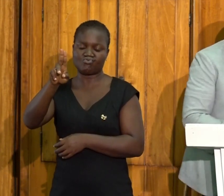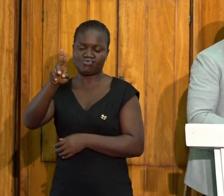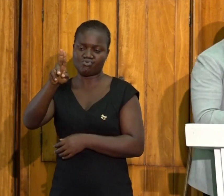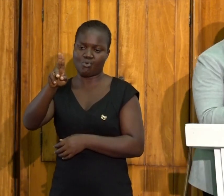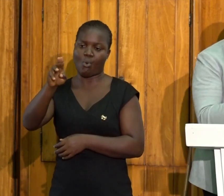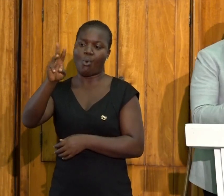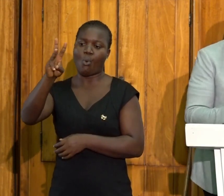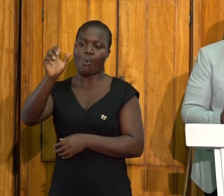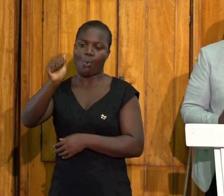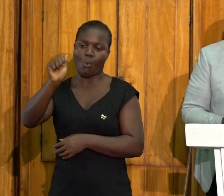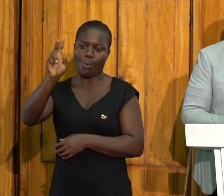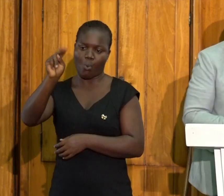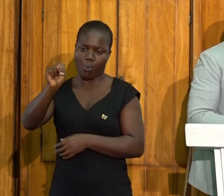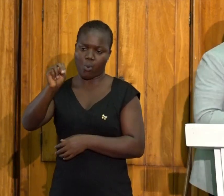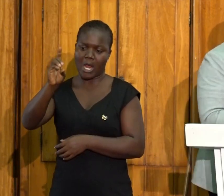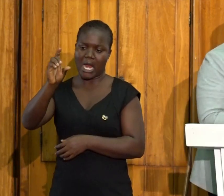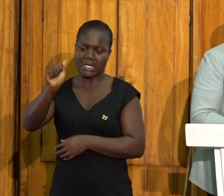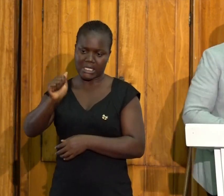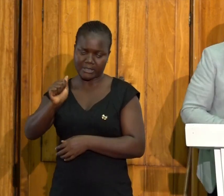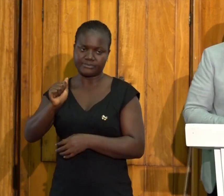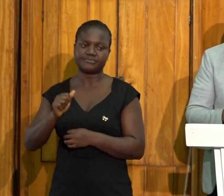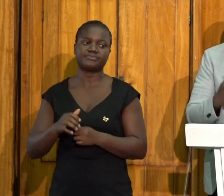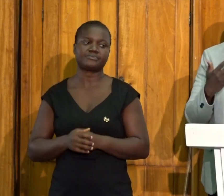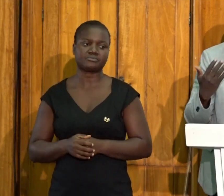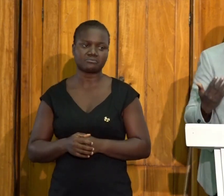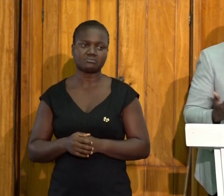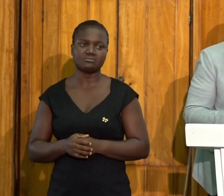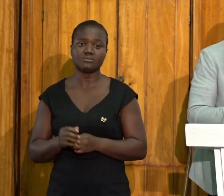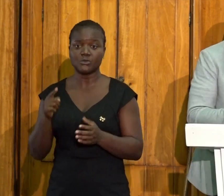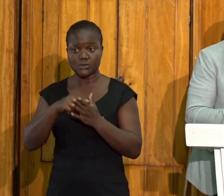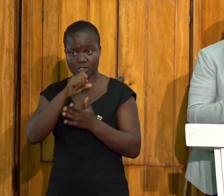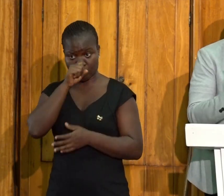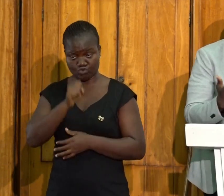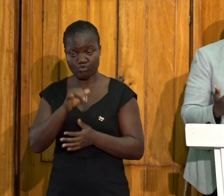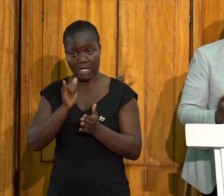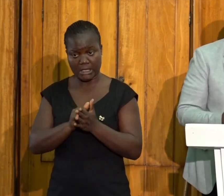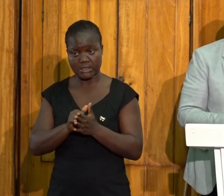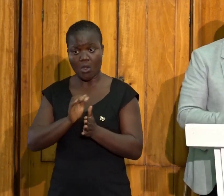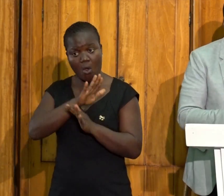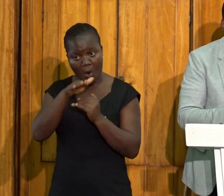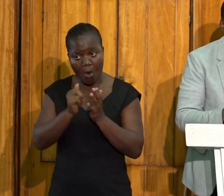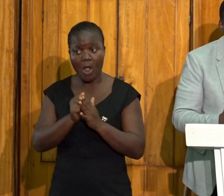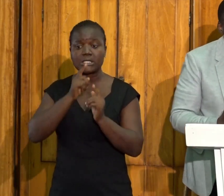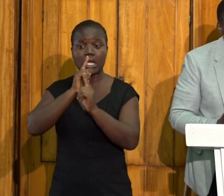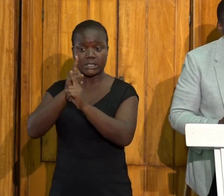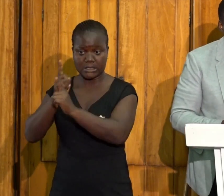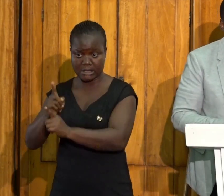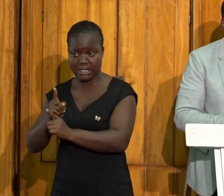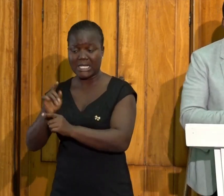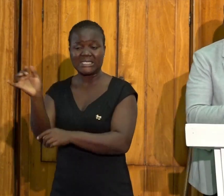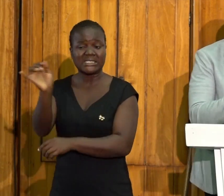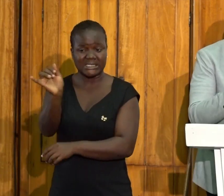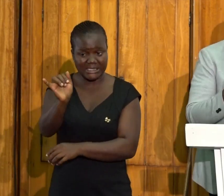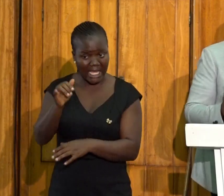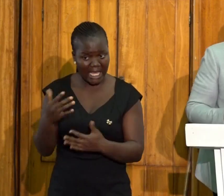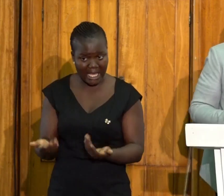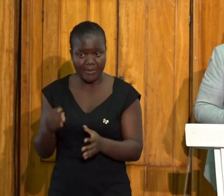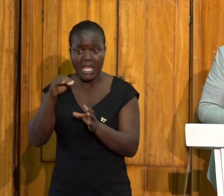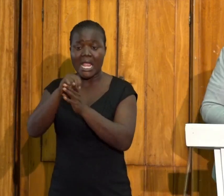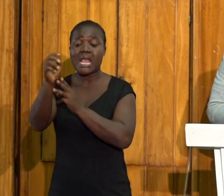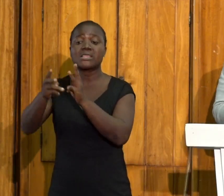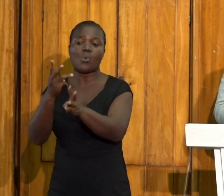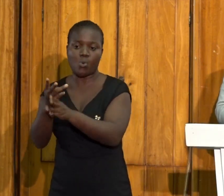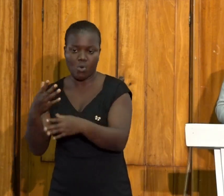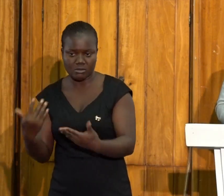outcomes, and what is reassuring is that the outcomes are similar across the exposure groups. There's